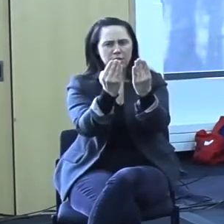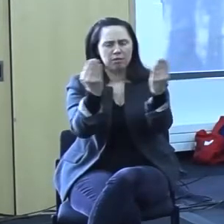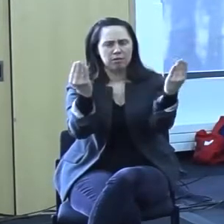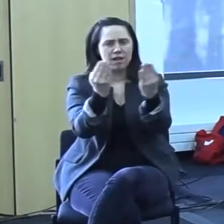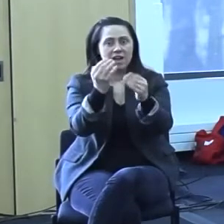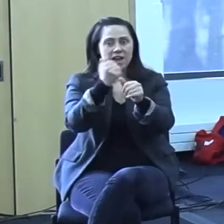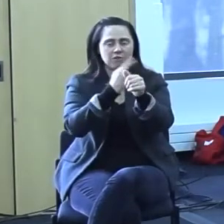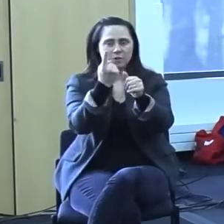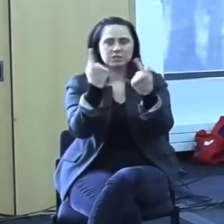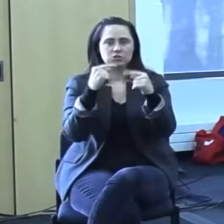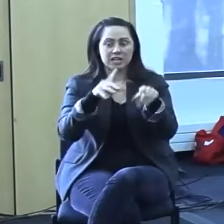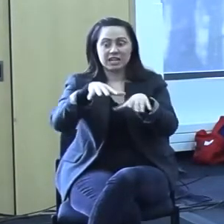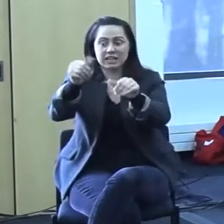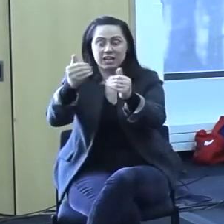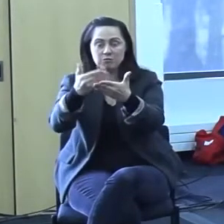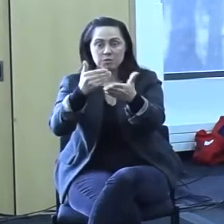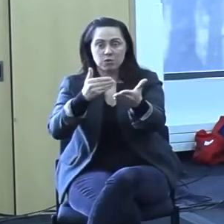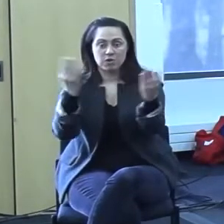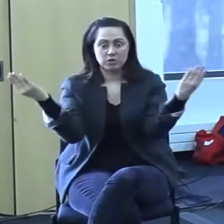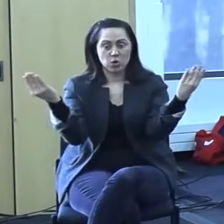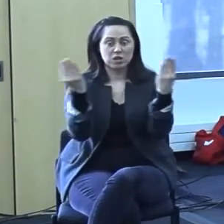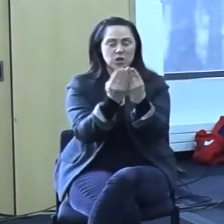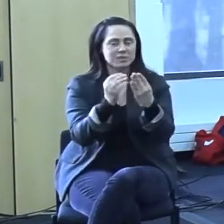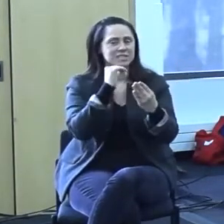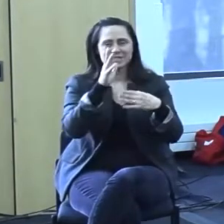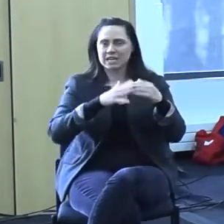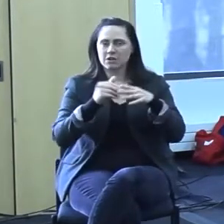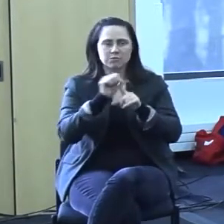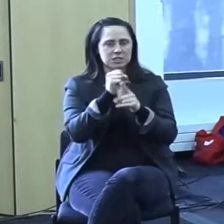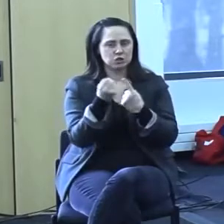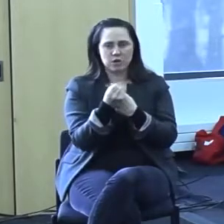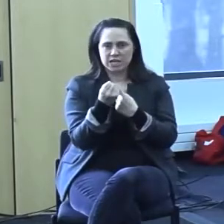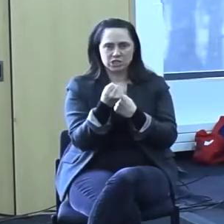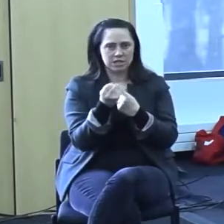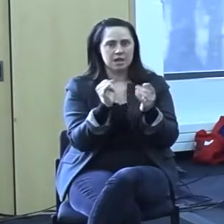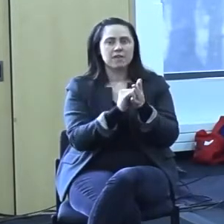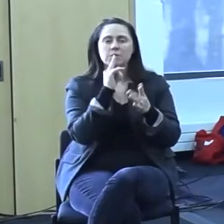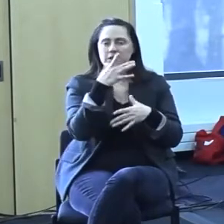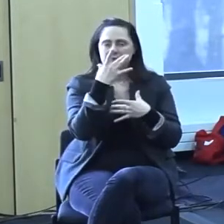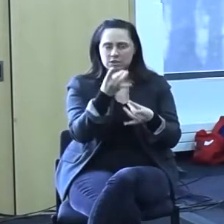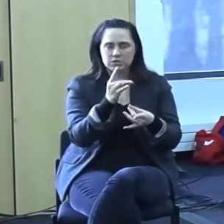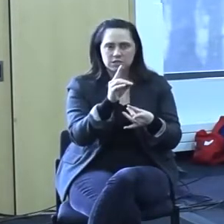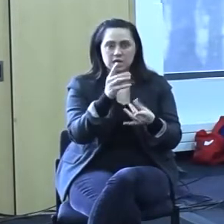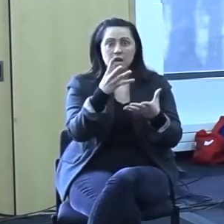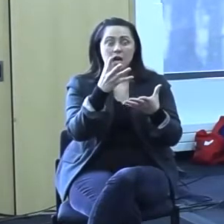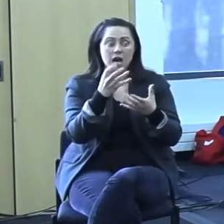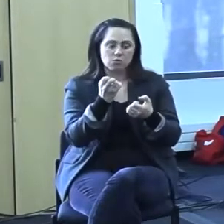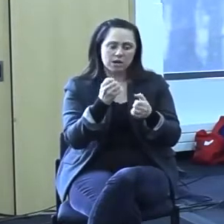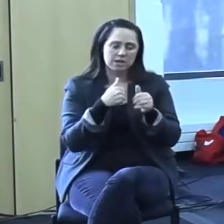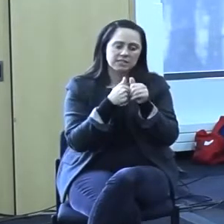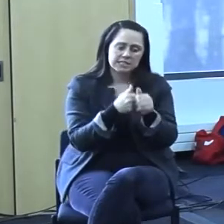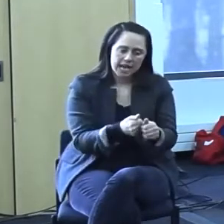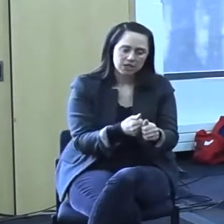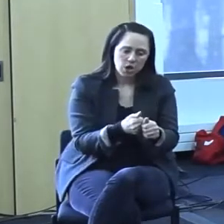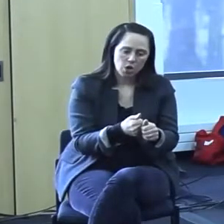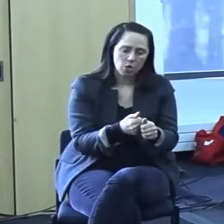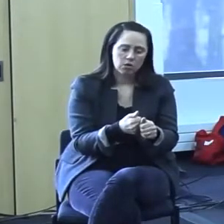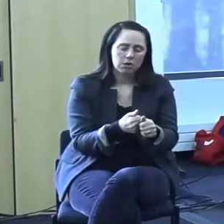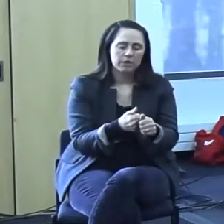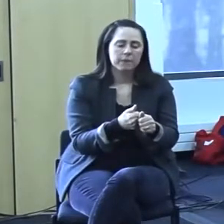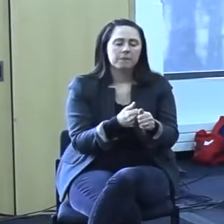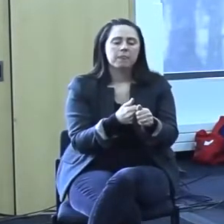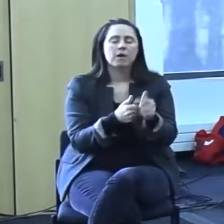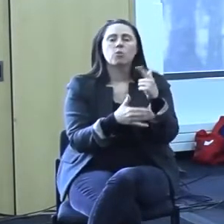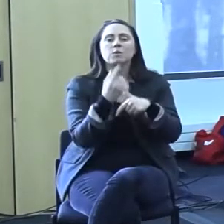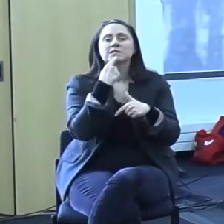out before the door closes on. Like, it's not a comfortable situation. I thought that was really interesting. And I just want to echo what was said about